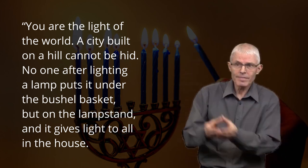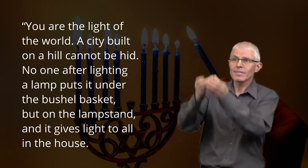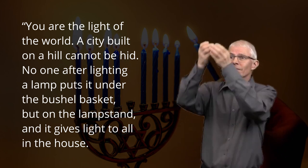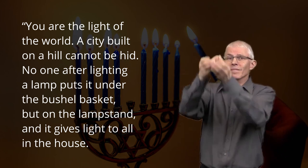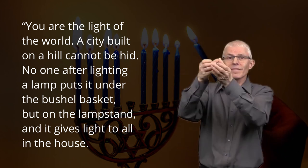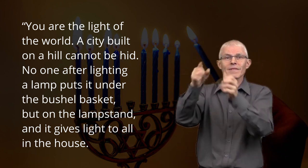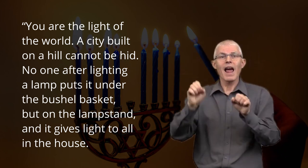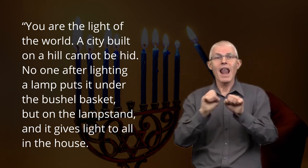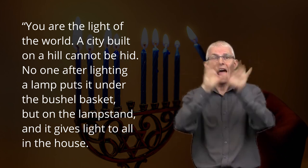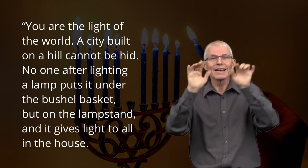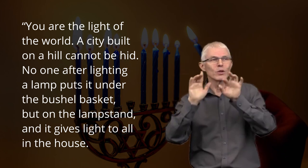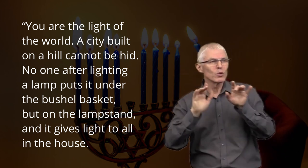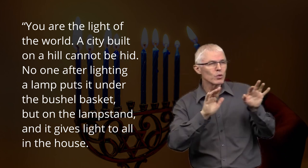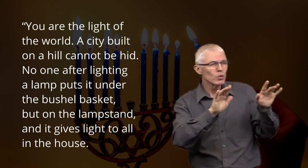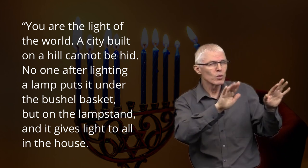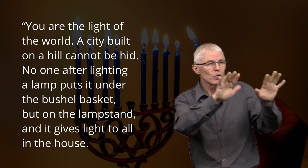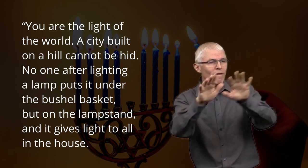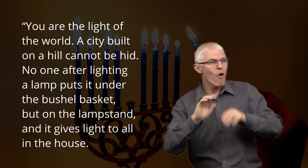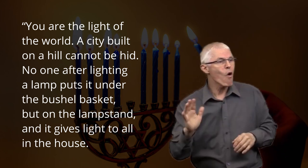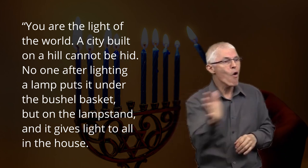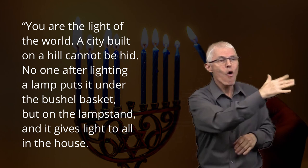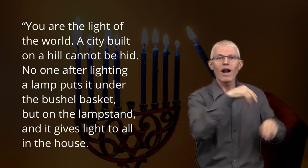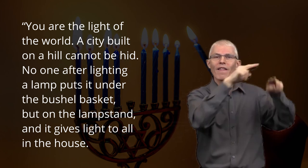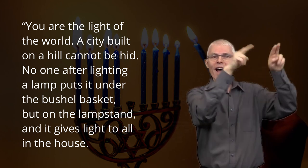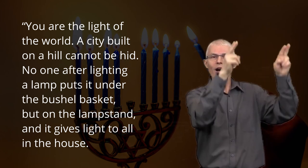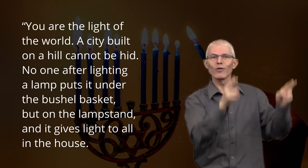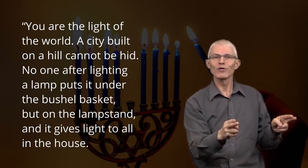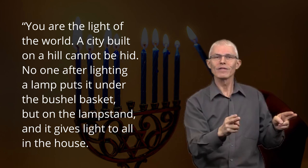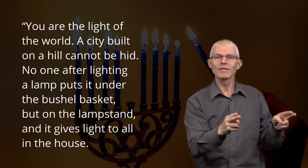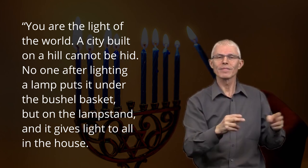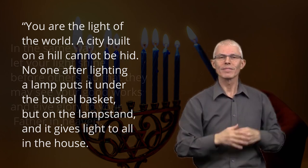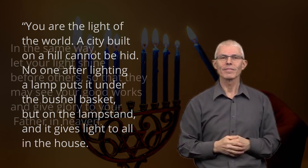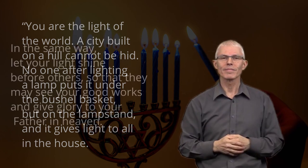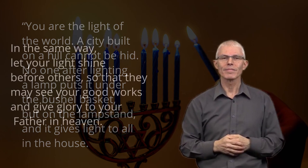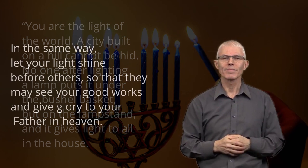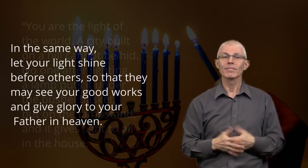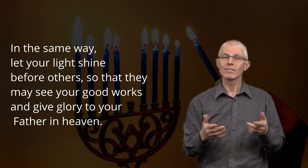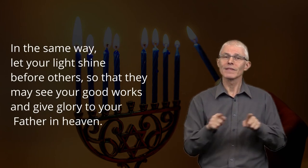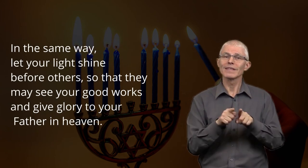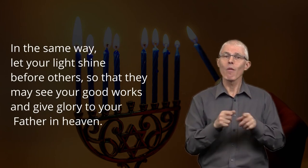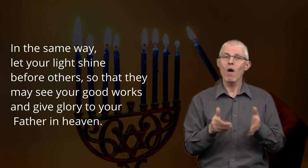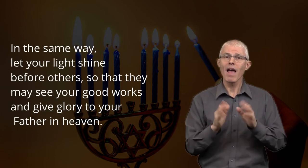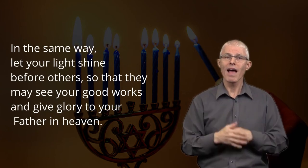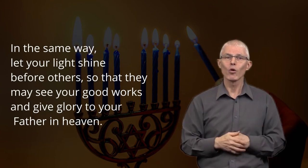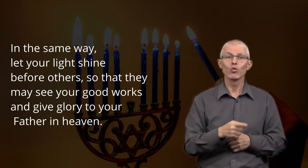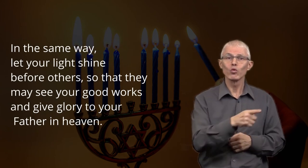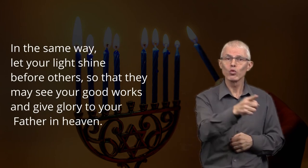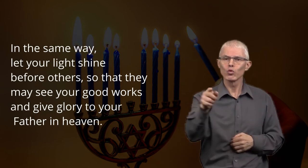But on the lampstand, so that it gives light to the whole house.